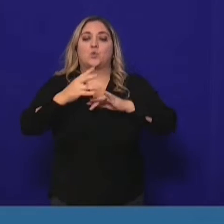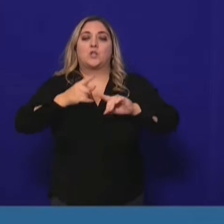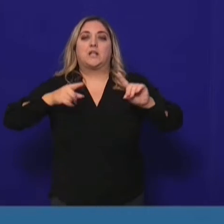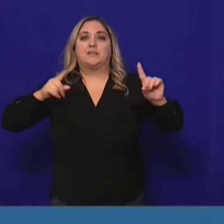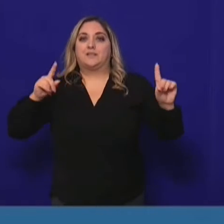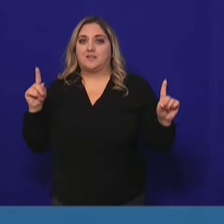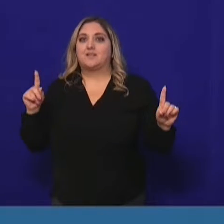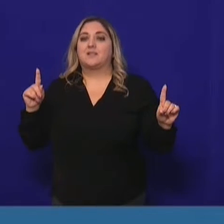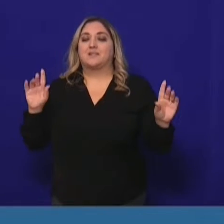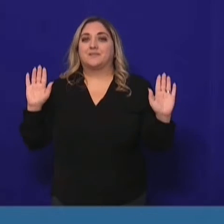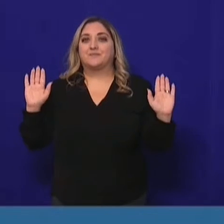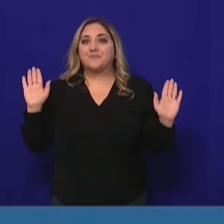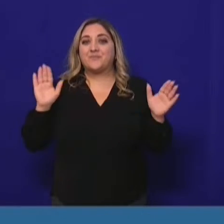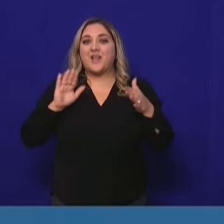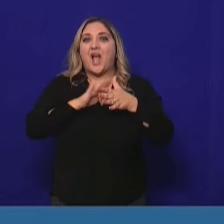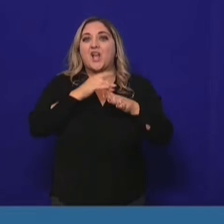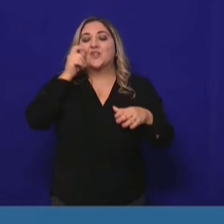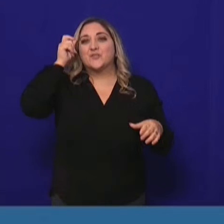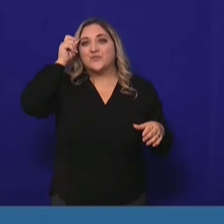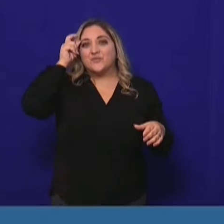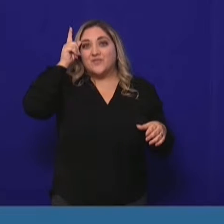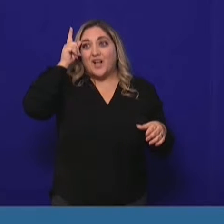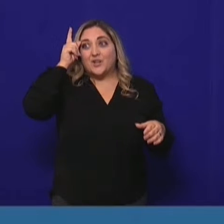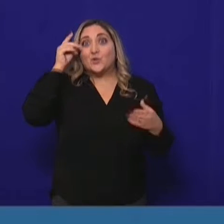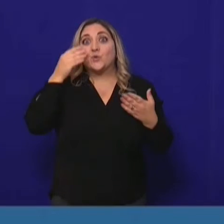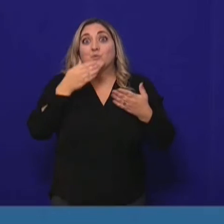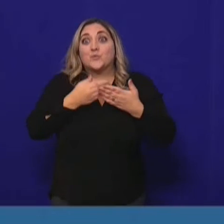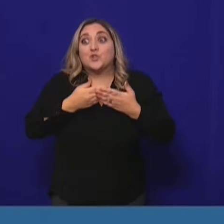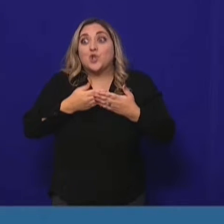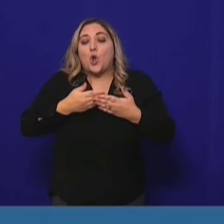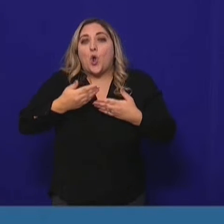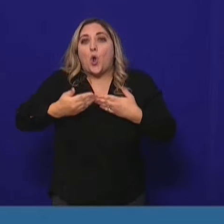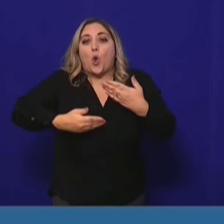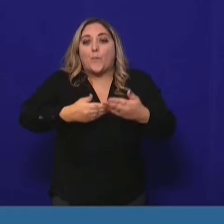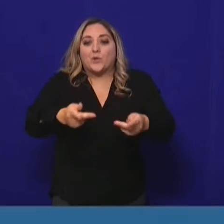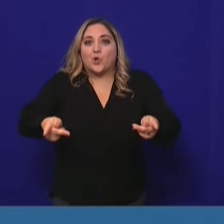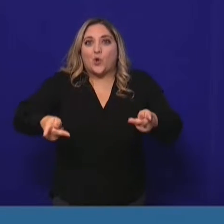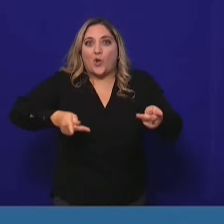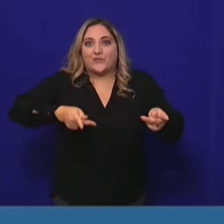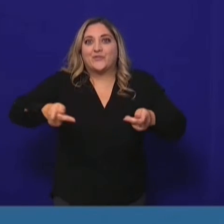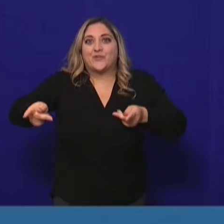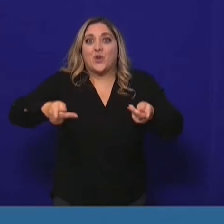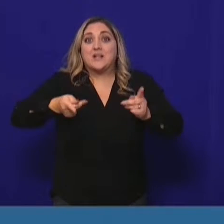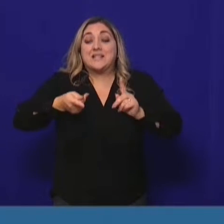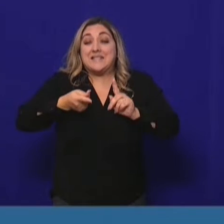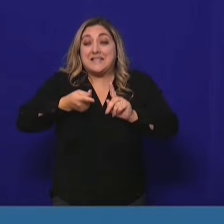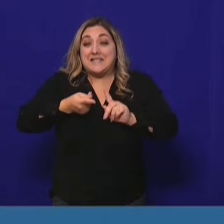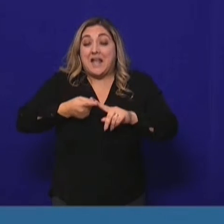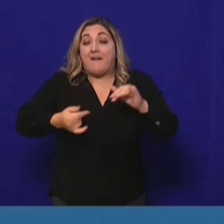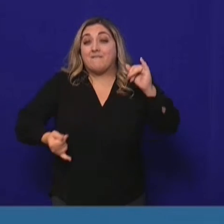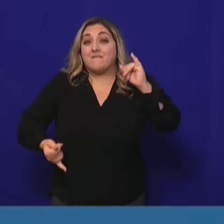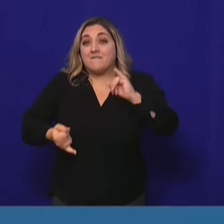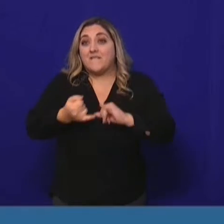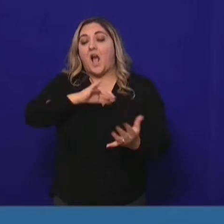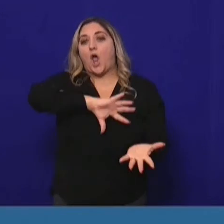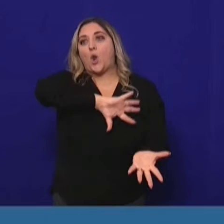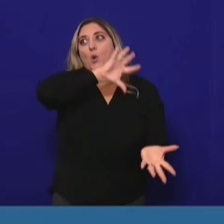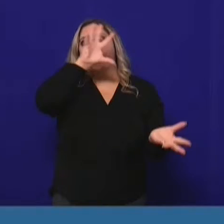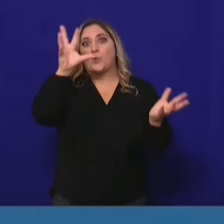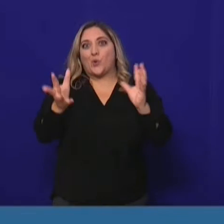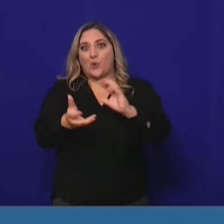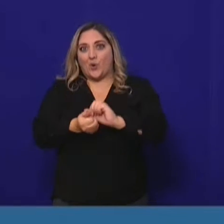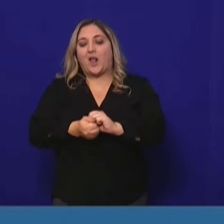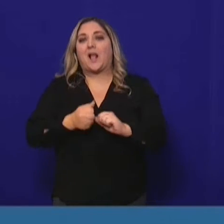d-distanza soċjali għaliex iridu niftakru wkoll li aħna rridu nkomplu nżommu l-kontroll ta' din is-sitwazzjoni sakemm eventwalment aħna